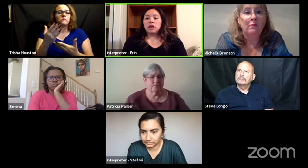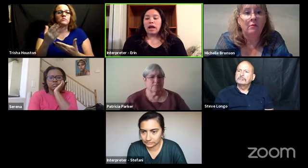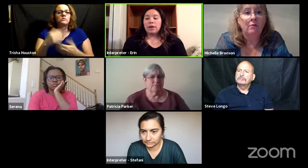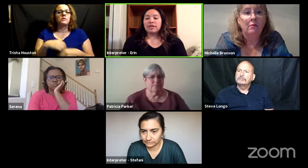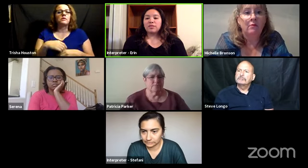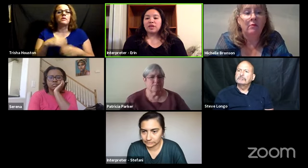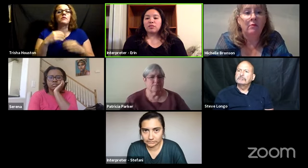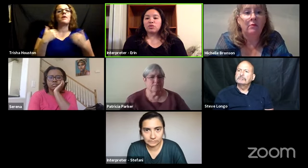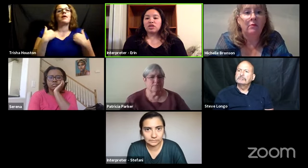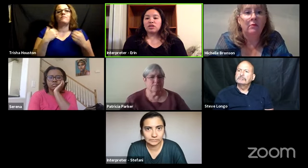I would like to make a motion